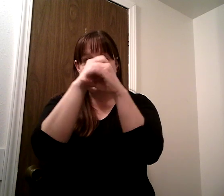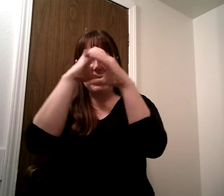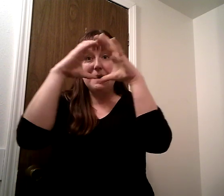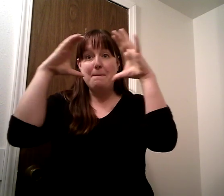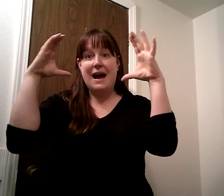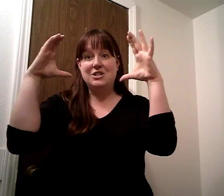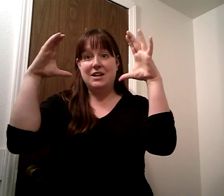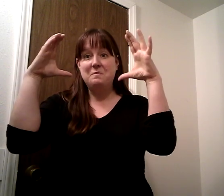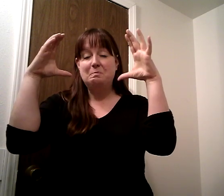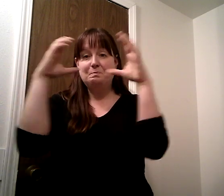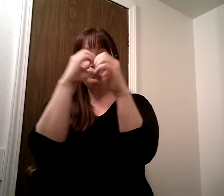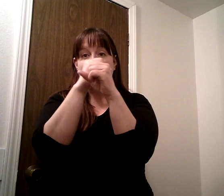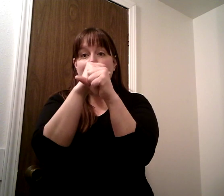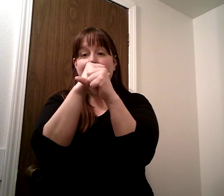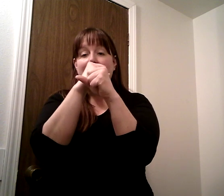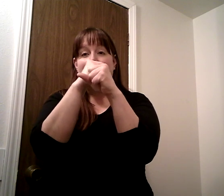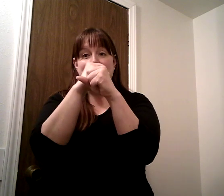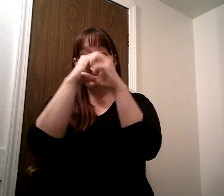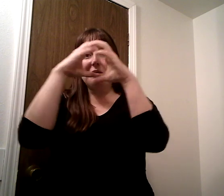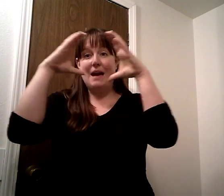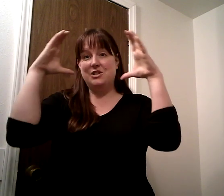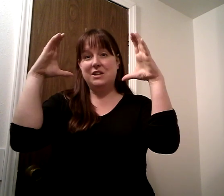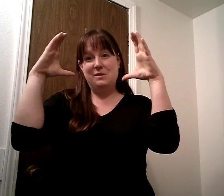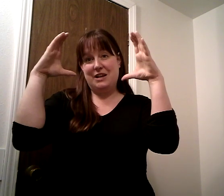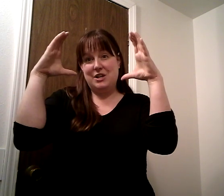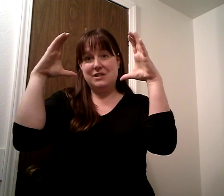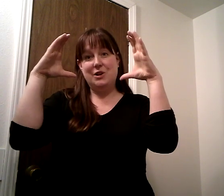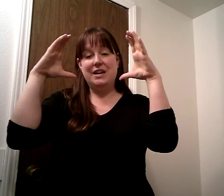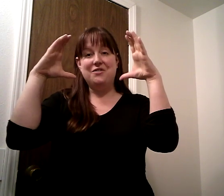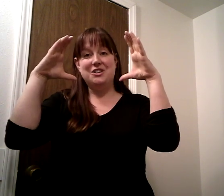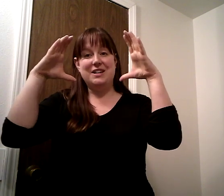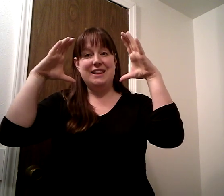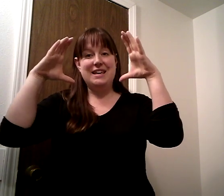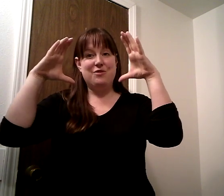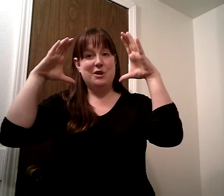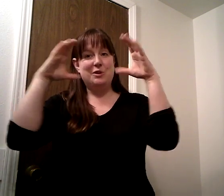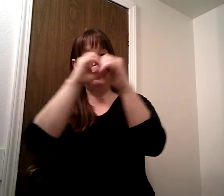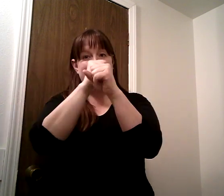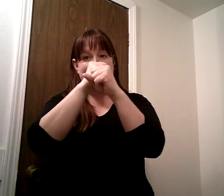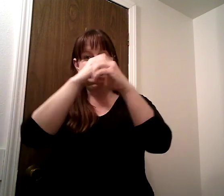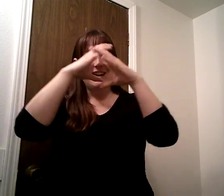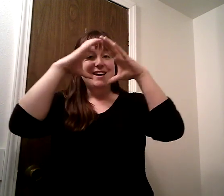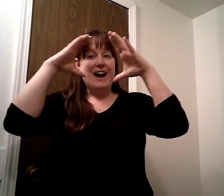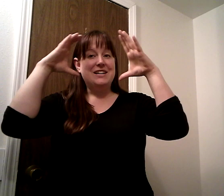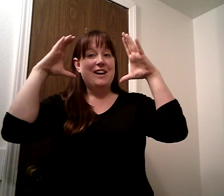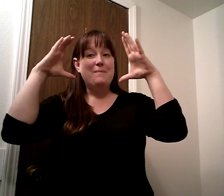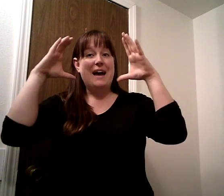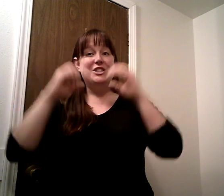say imagine. I shall imagine, because imagining is looking at a vision and thinking of what it would look like, right? I shall imagine